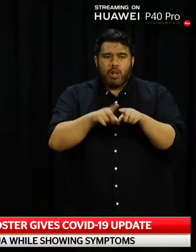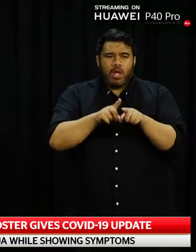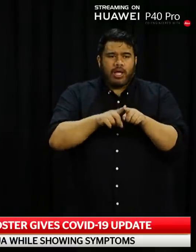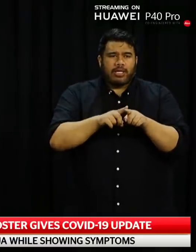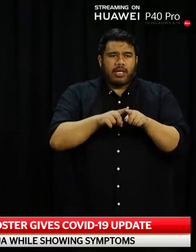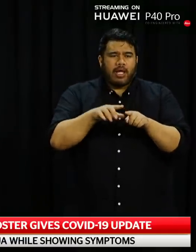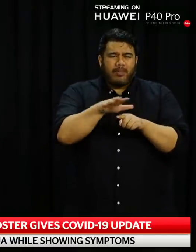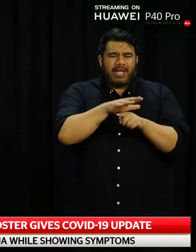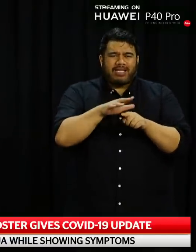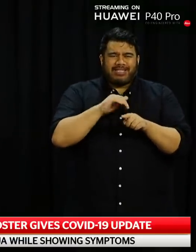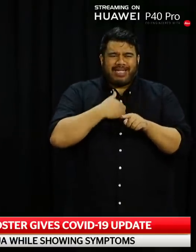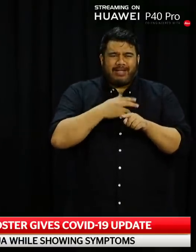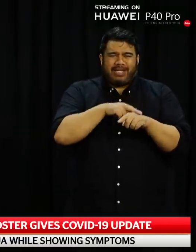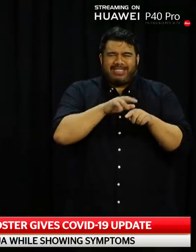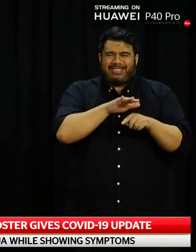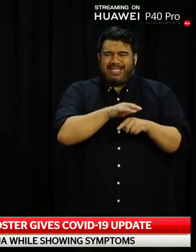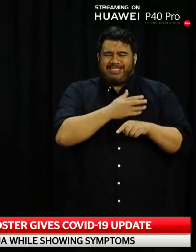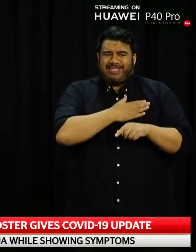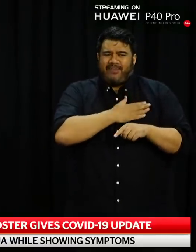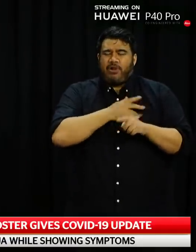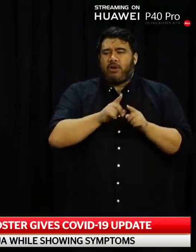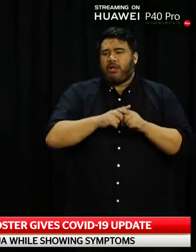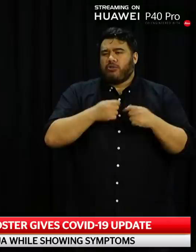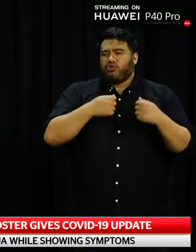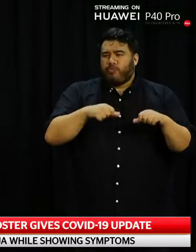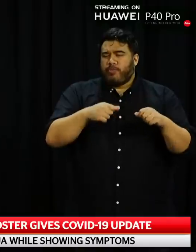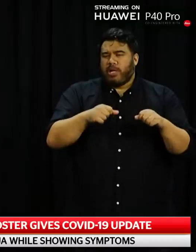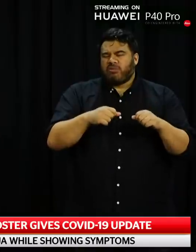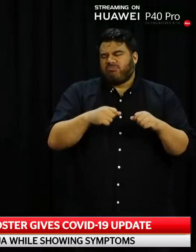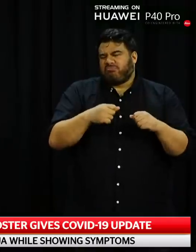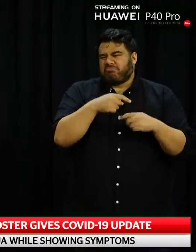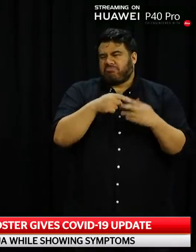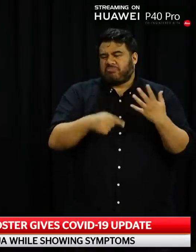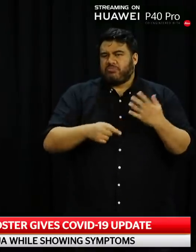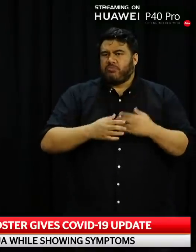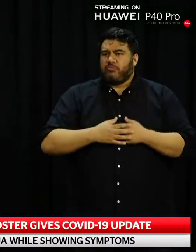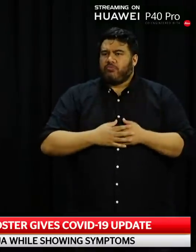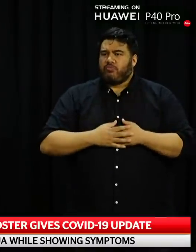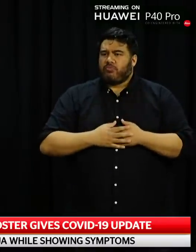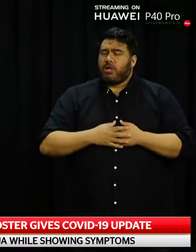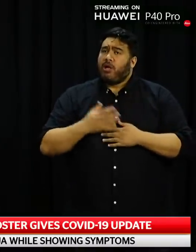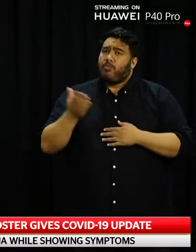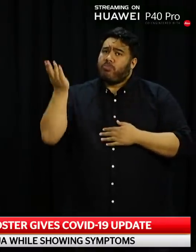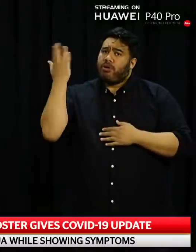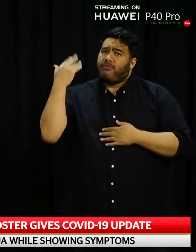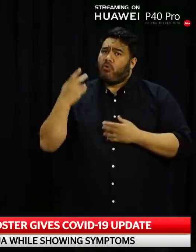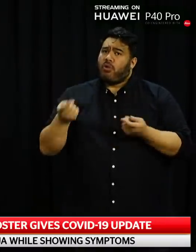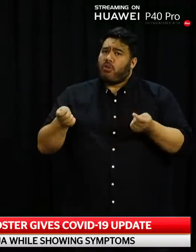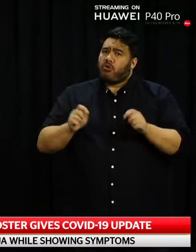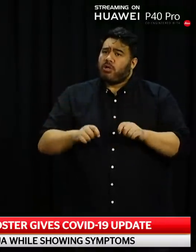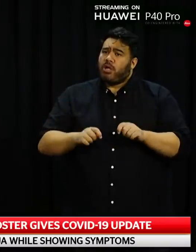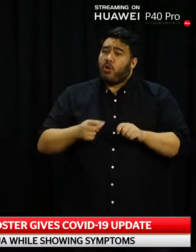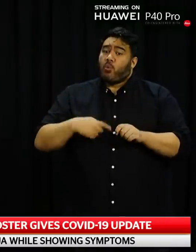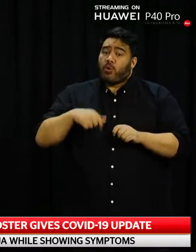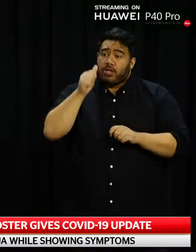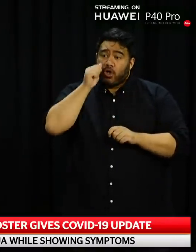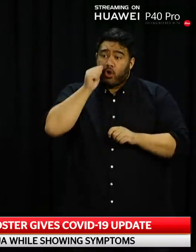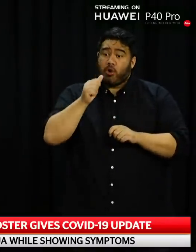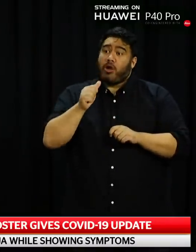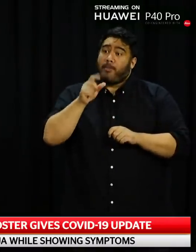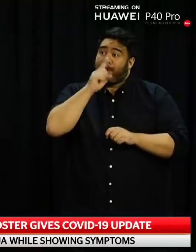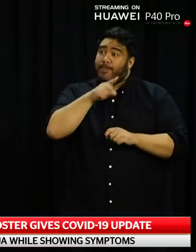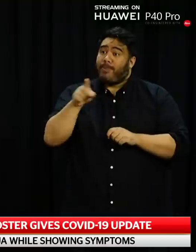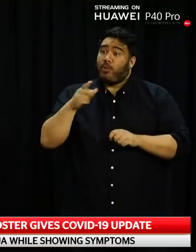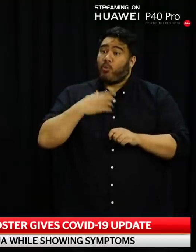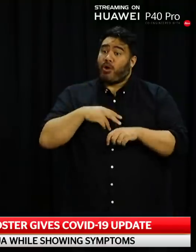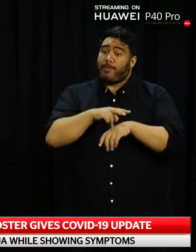reassurance, essential services, supermarkets and the like. Our experience during lockdown previously was that demand for police